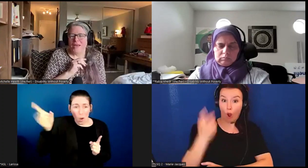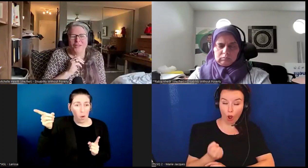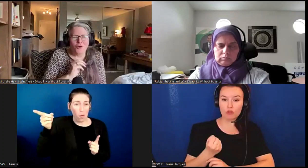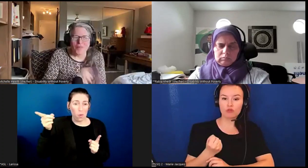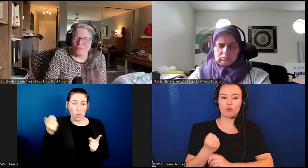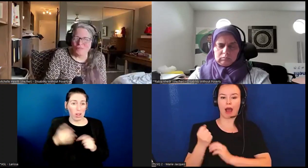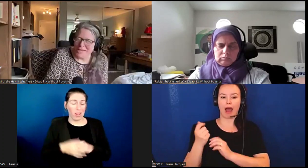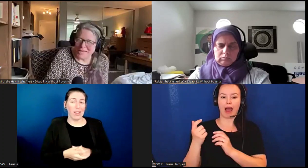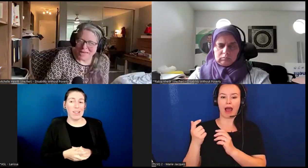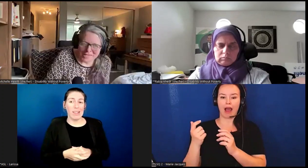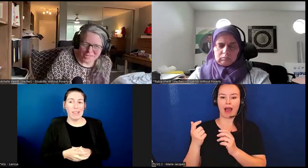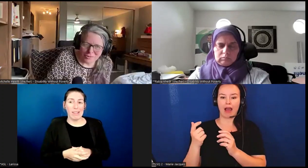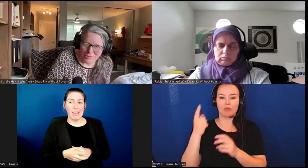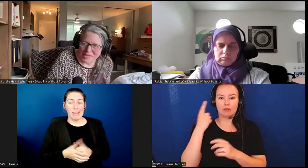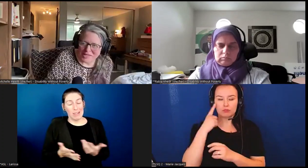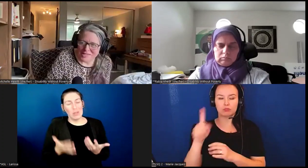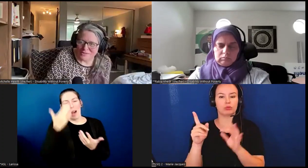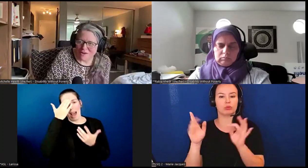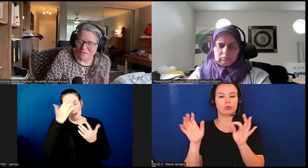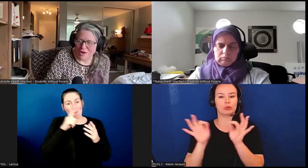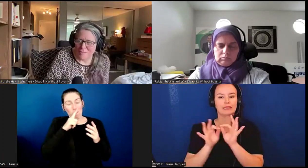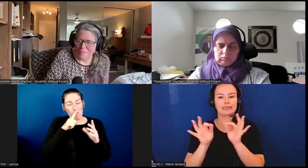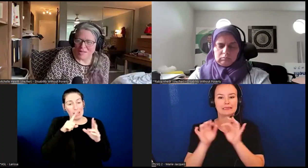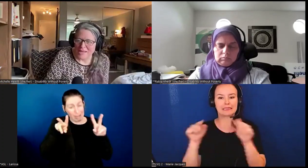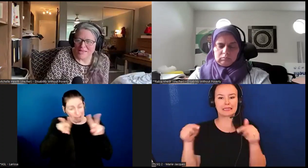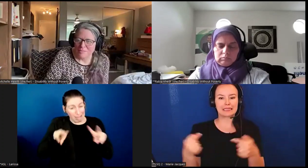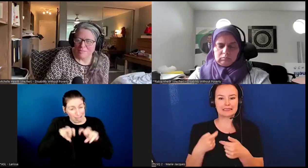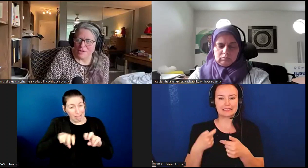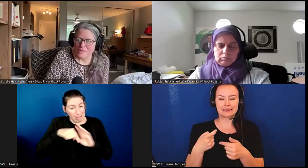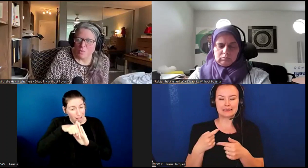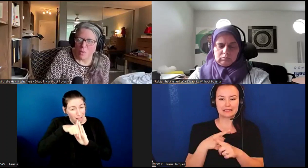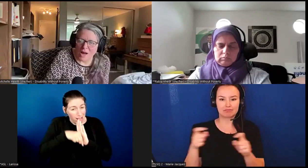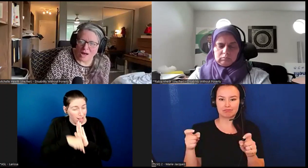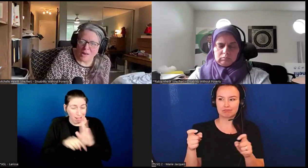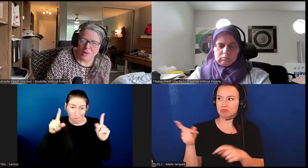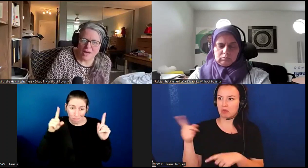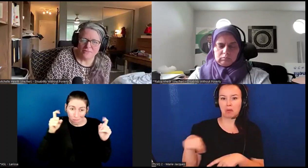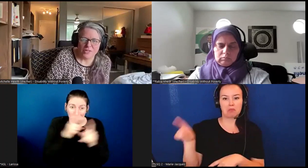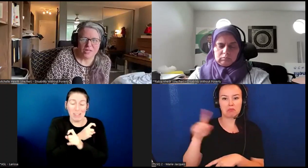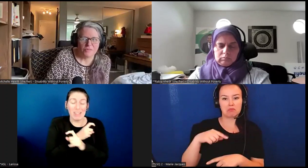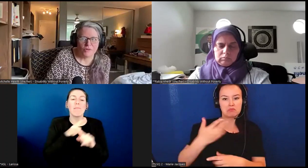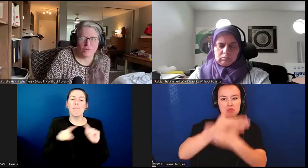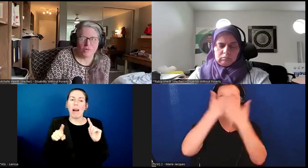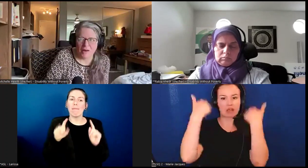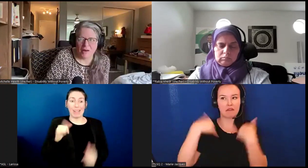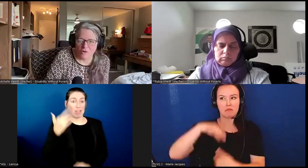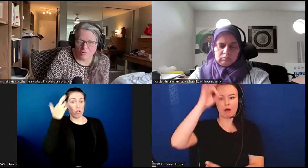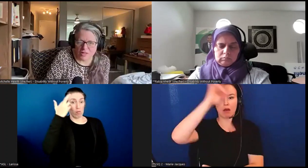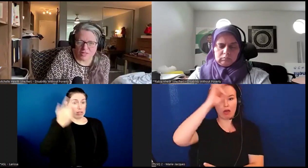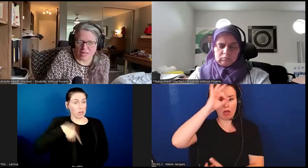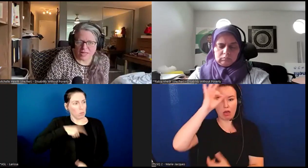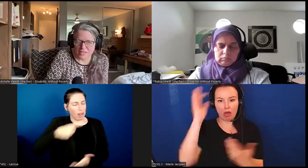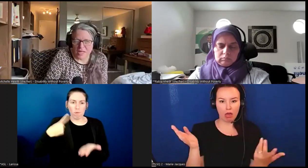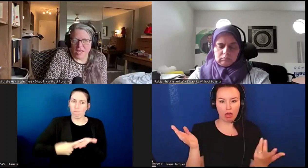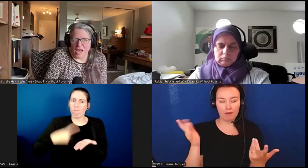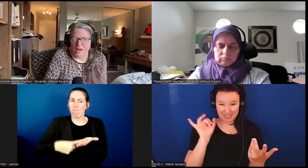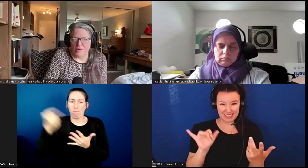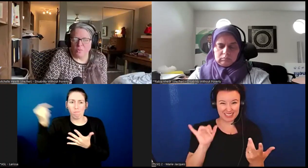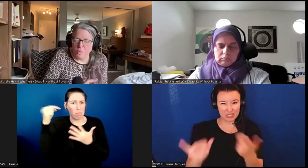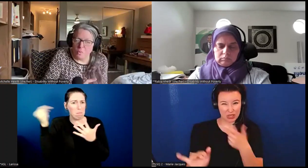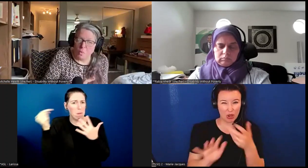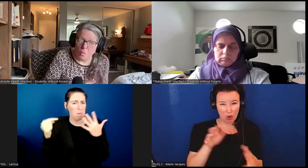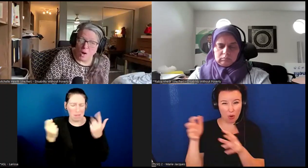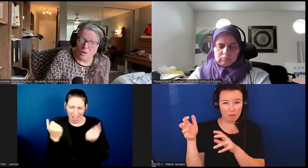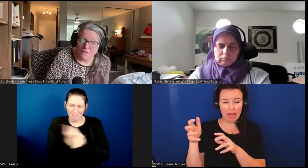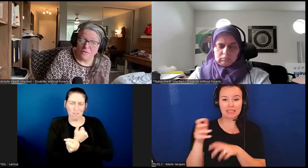So I know that's really getting into the weeds and it's very complicated, but it's why we have to keep talking about all of these things.